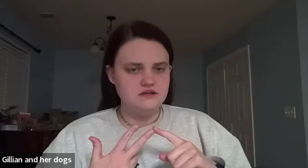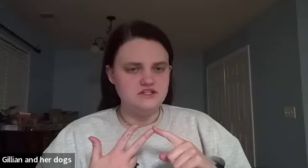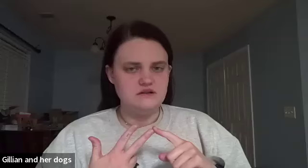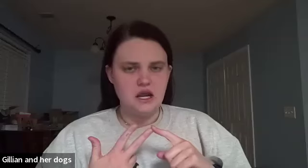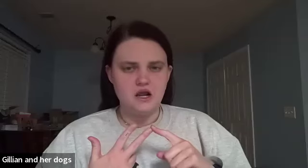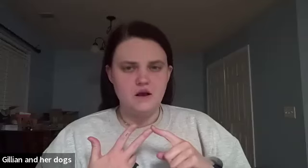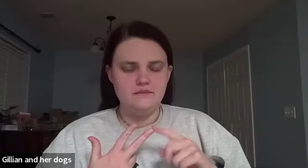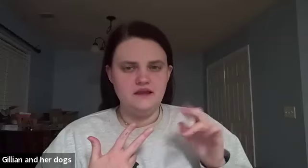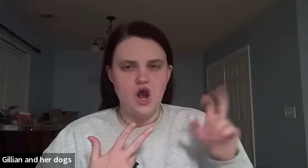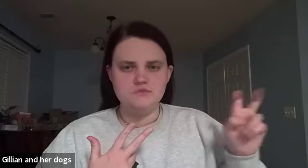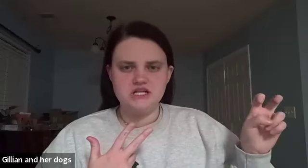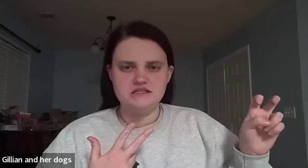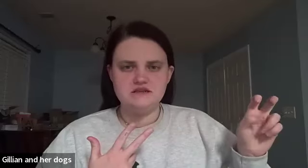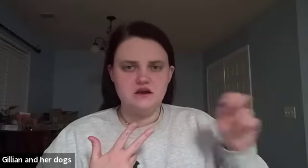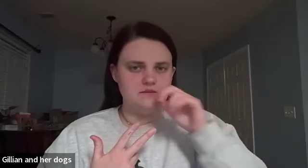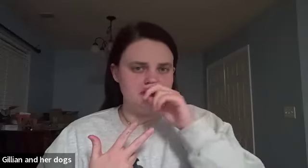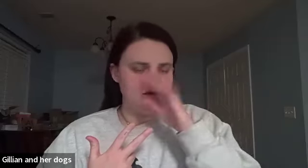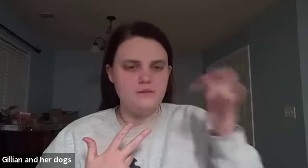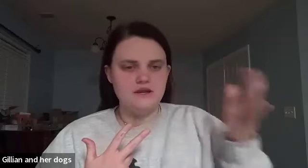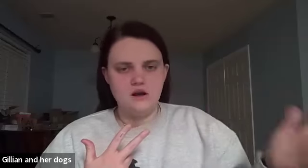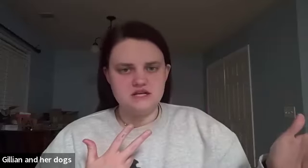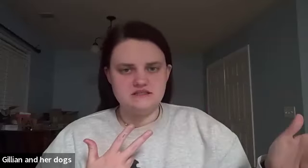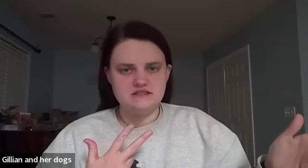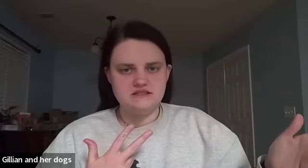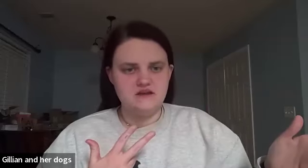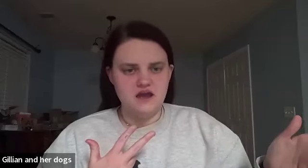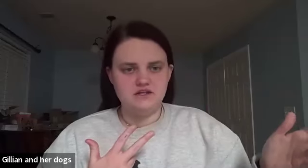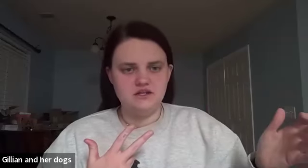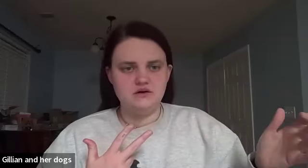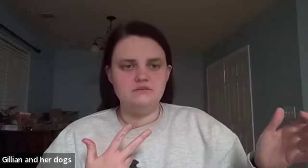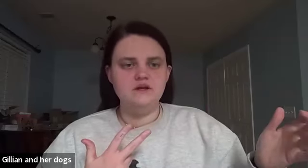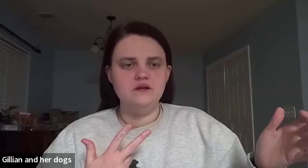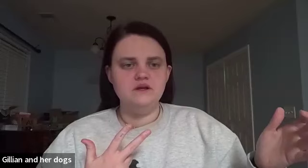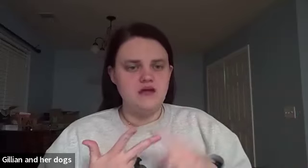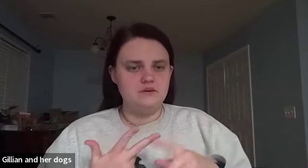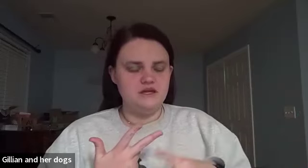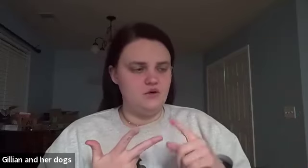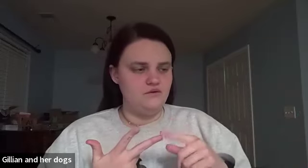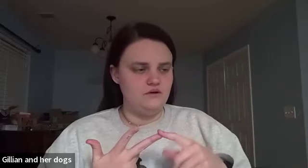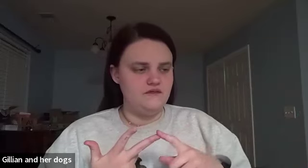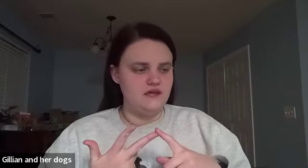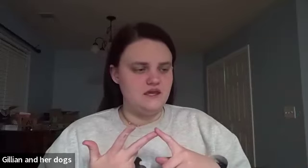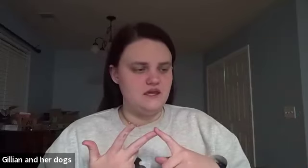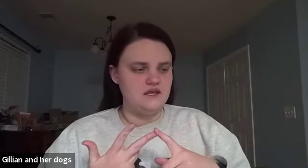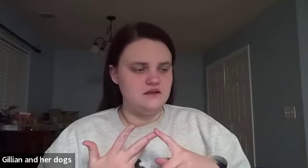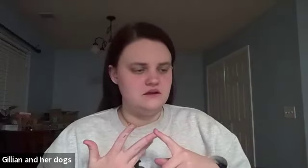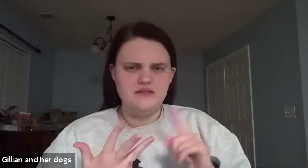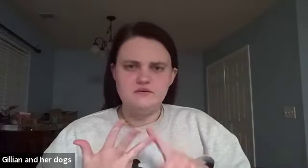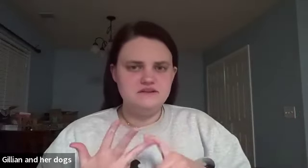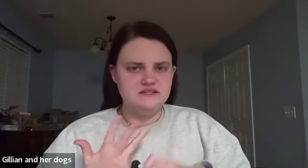we can do like objects, like common objects and things like that, Mhm. that would be helpful. And then I think we haven't done